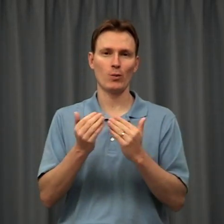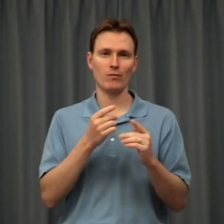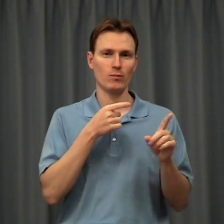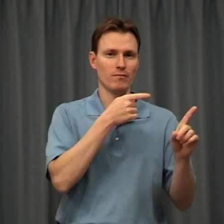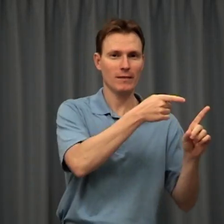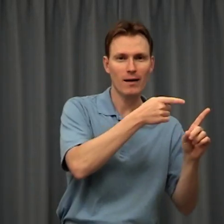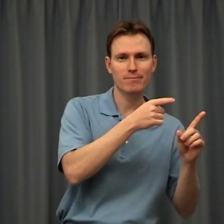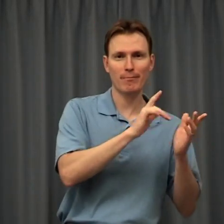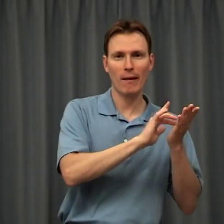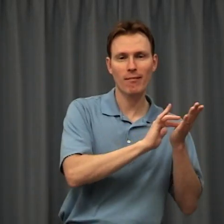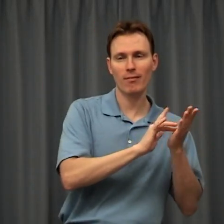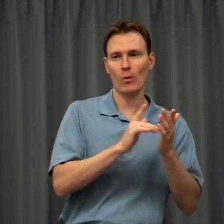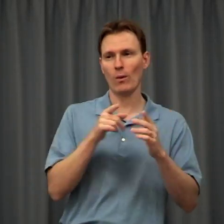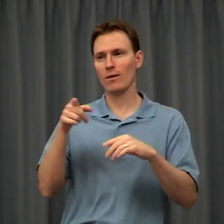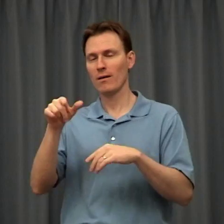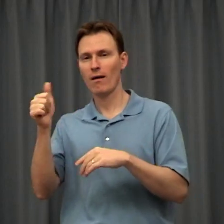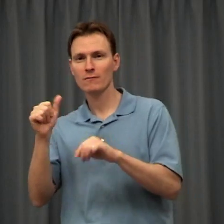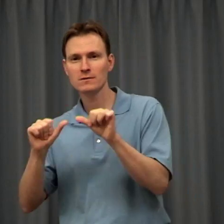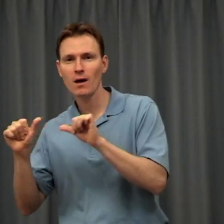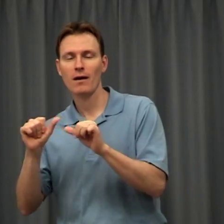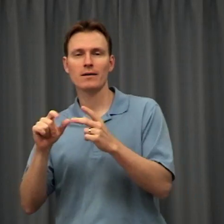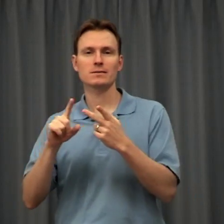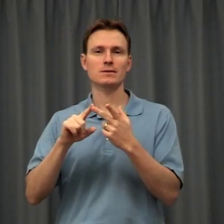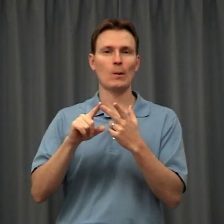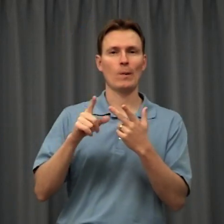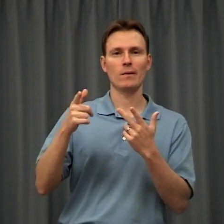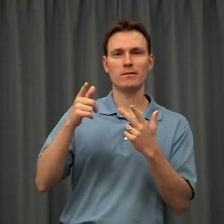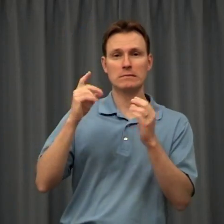anyway. It doesn't matter if your goal is in medicine or other